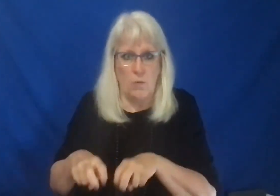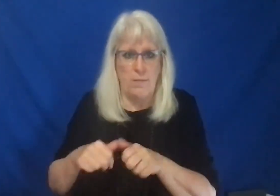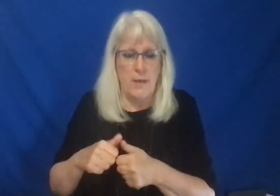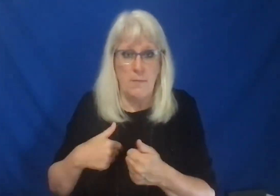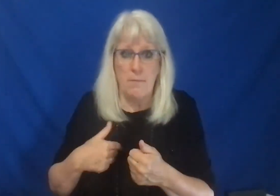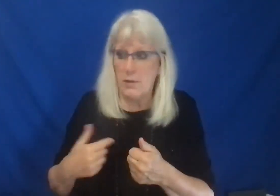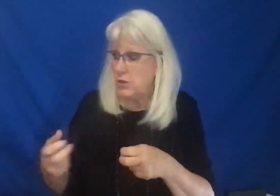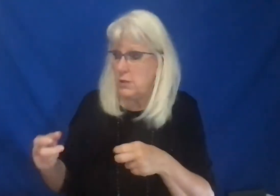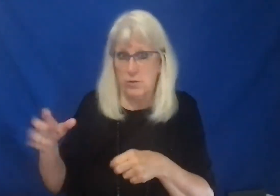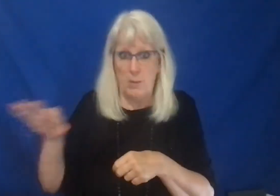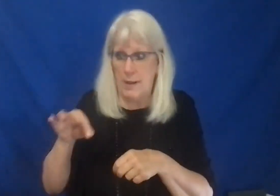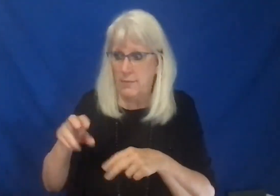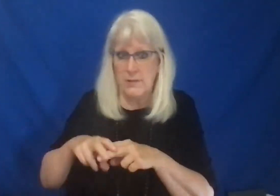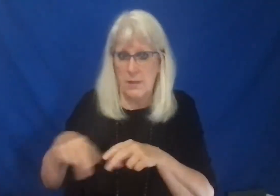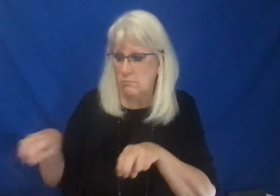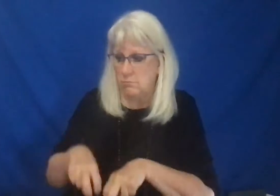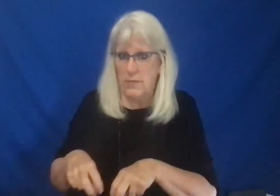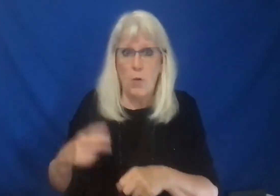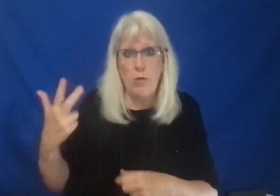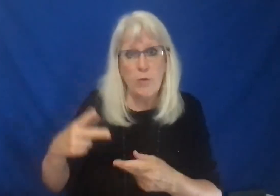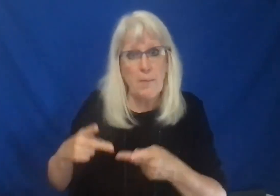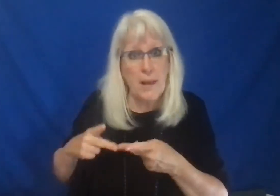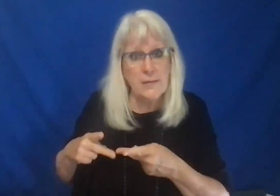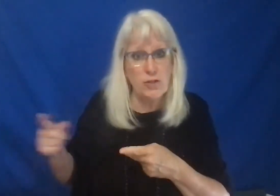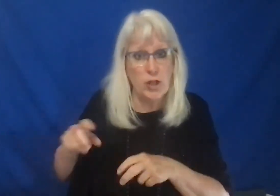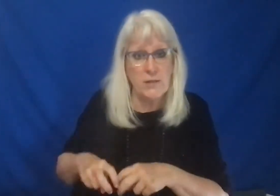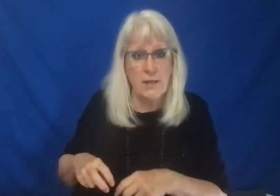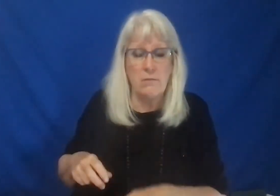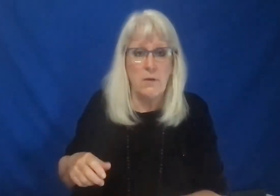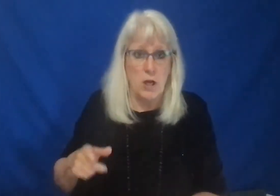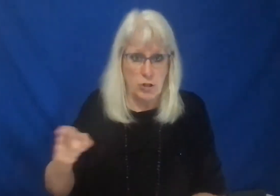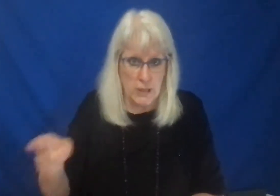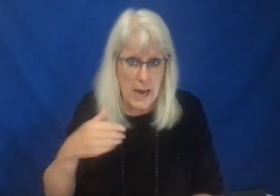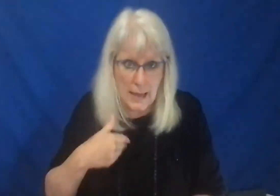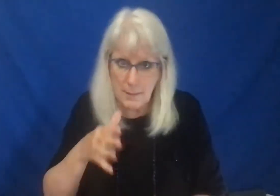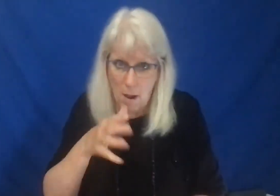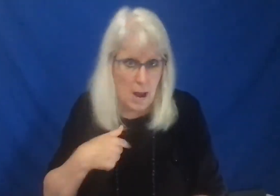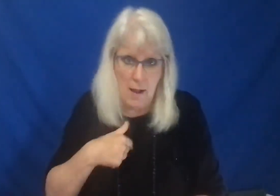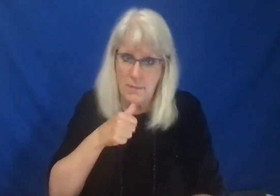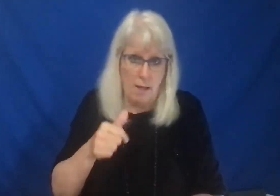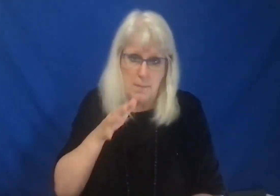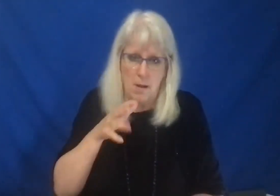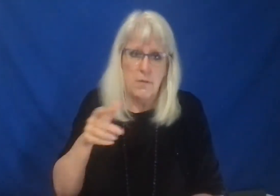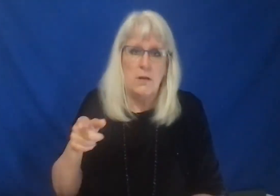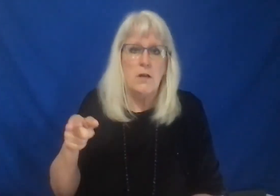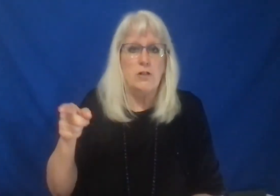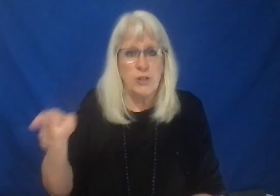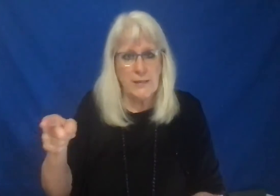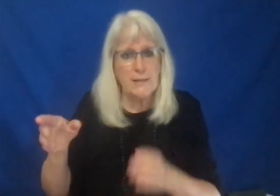to each other. And knowing that she has a mom and I'm not it allows me to know that she is a person who is growing